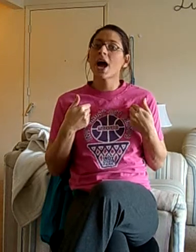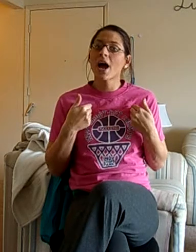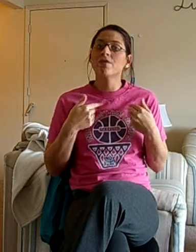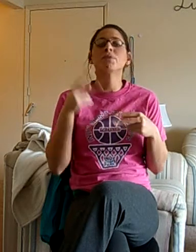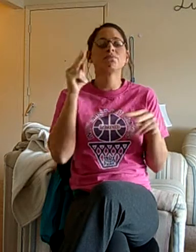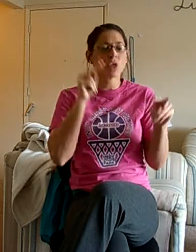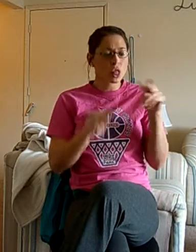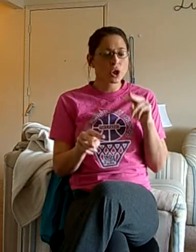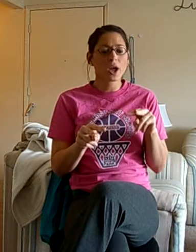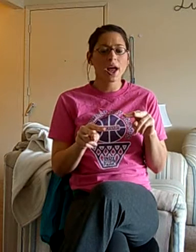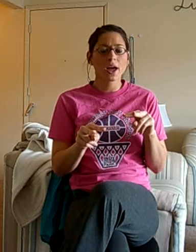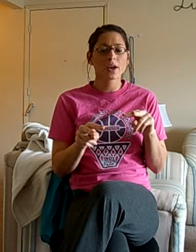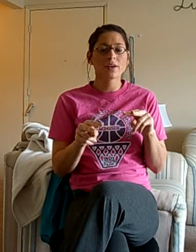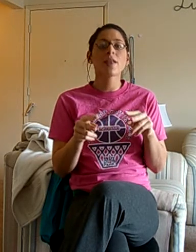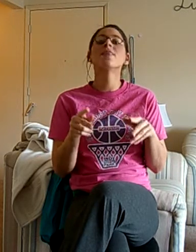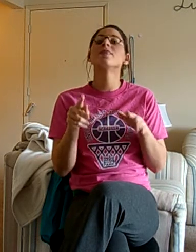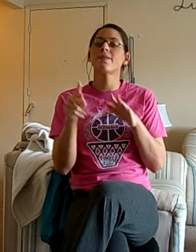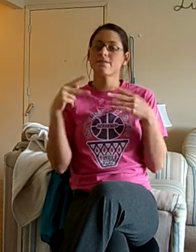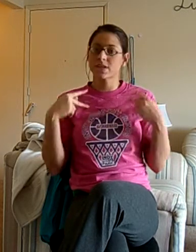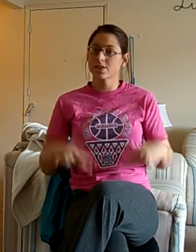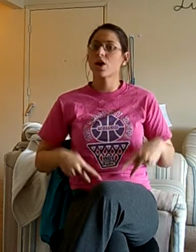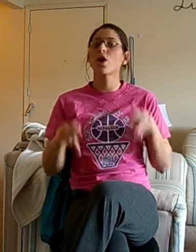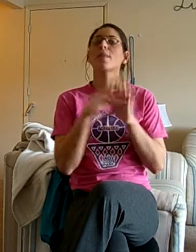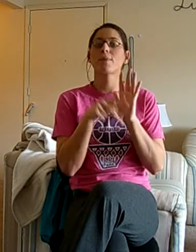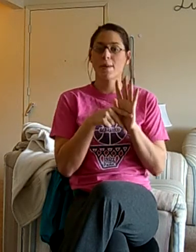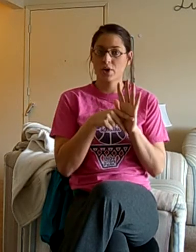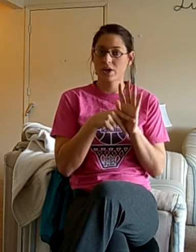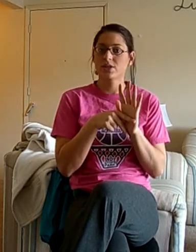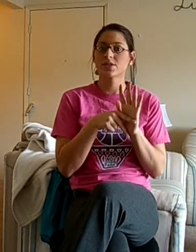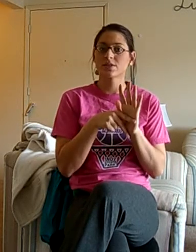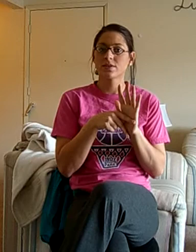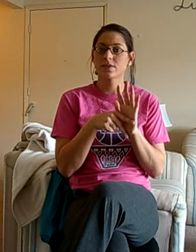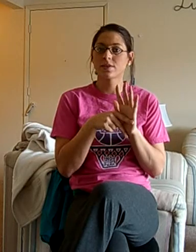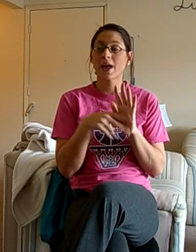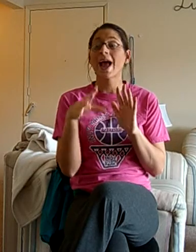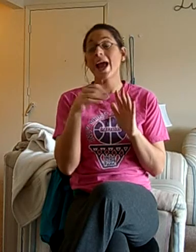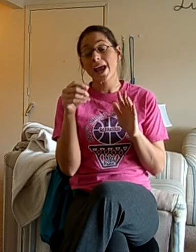at these physical properties as well as chemical ones.